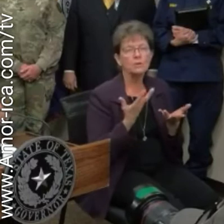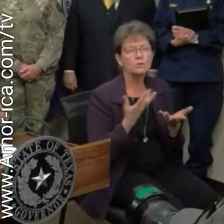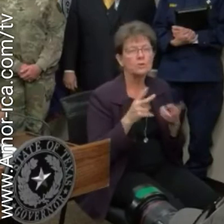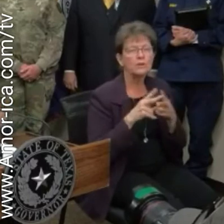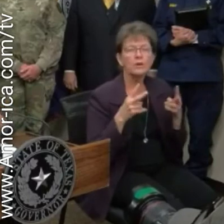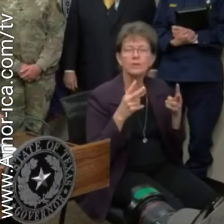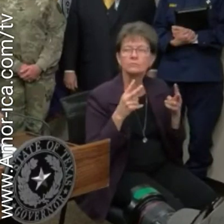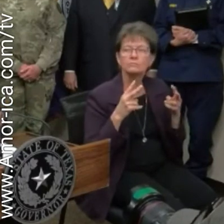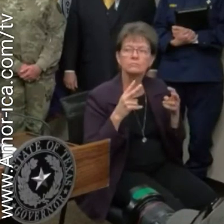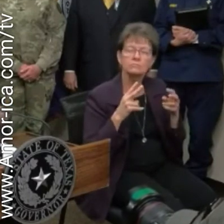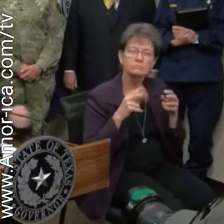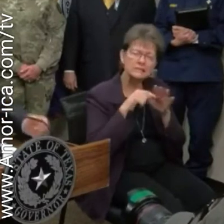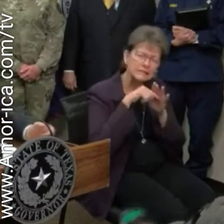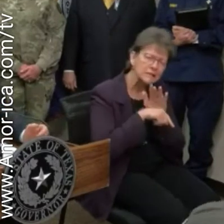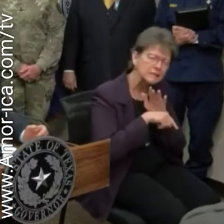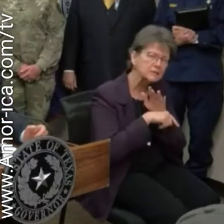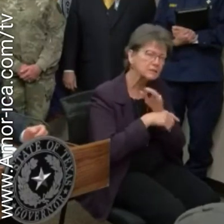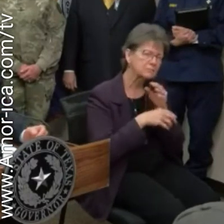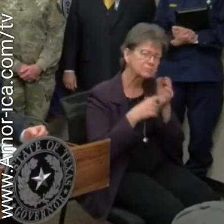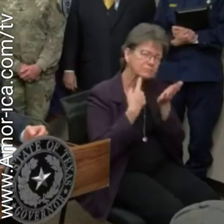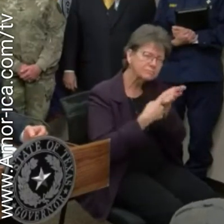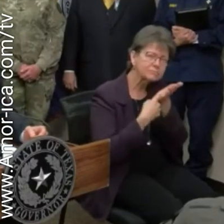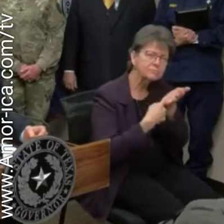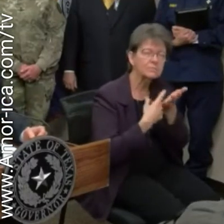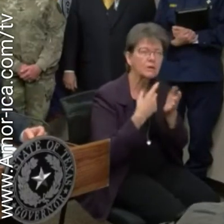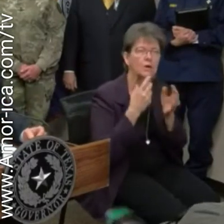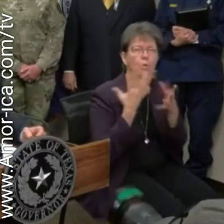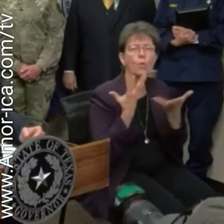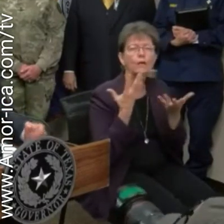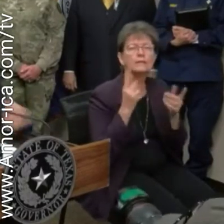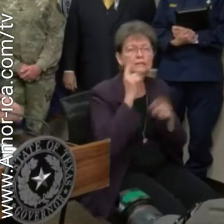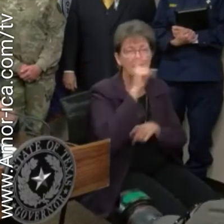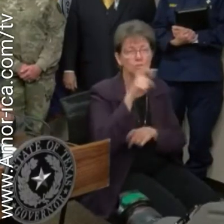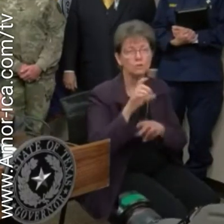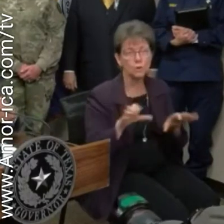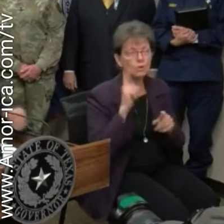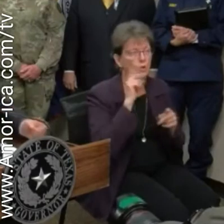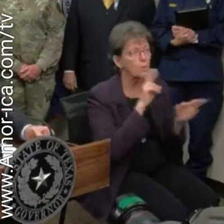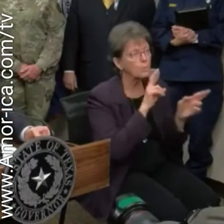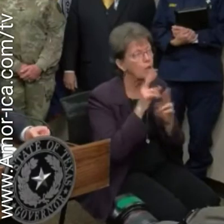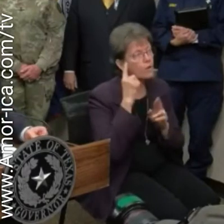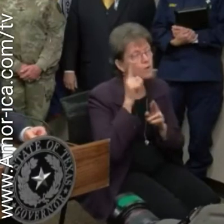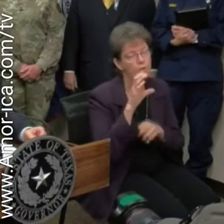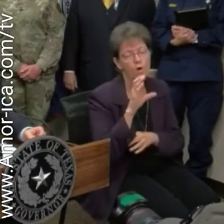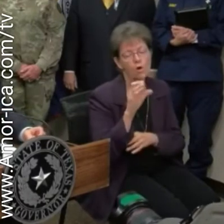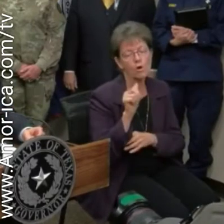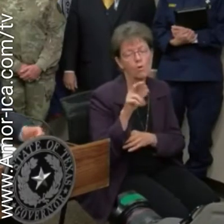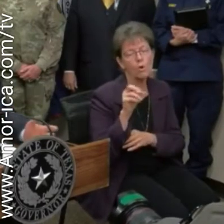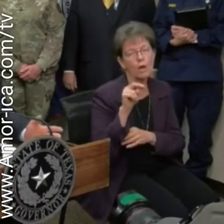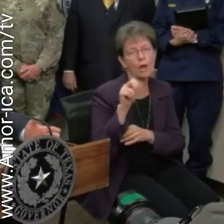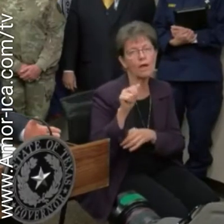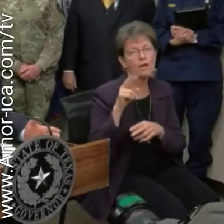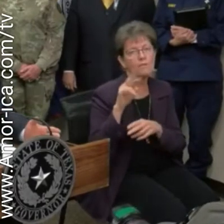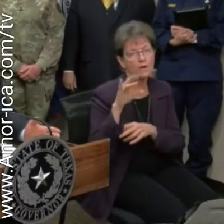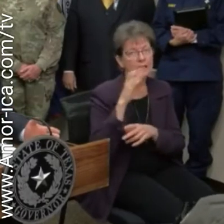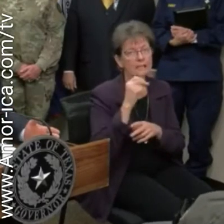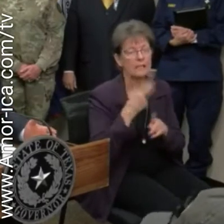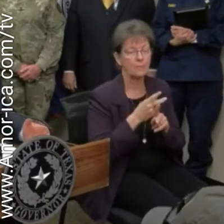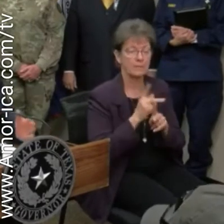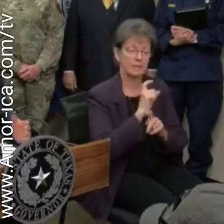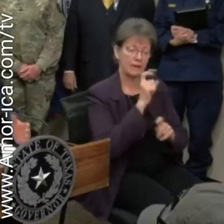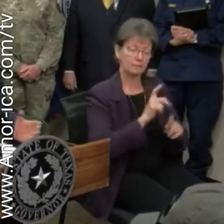very full and detailed briefing about what Texas is doing to prepare for the coronavirus and to keep Texans